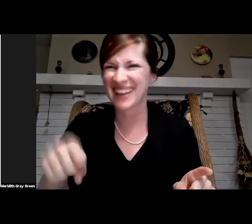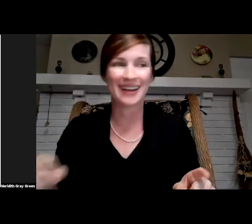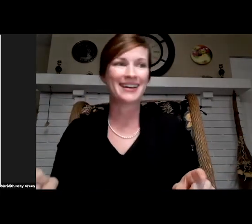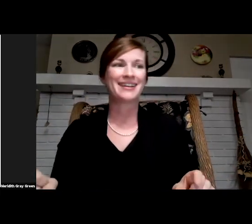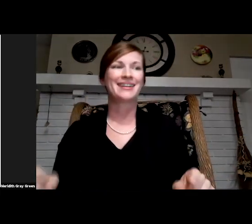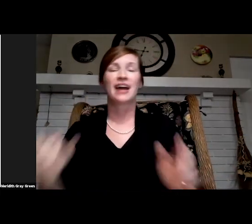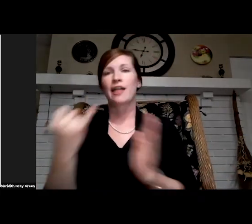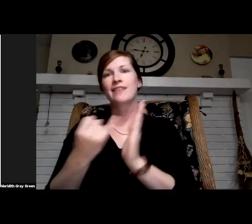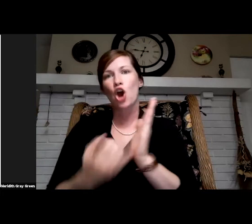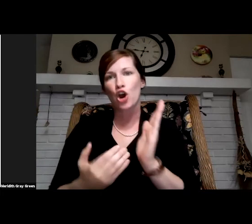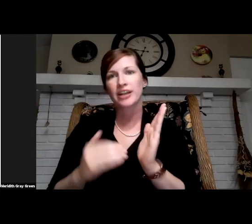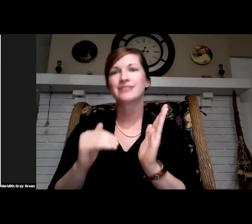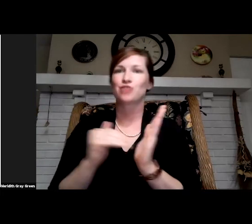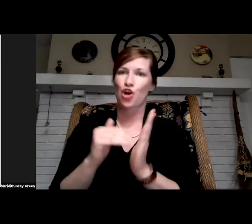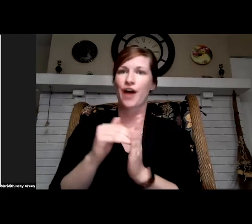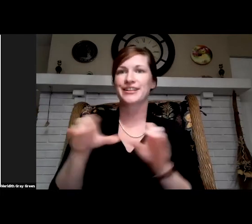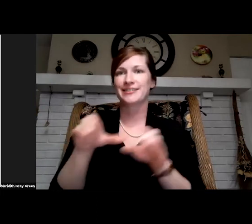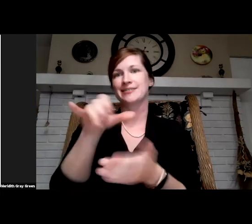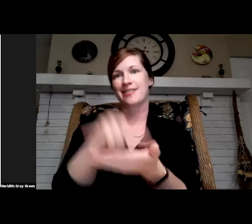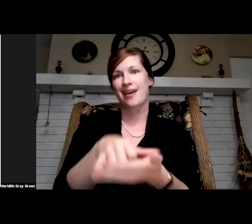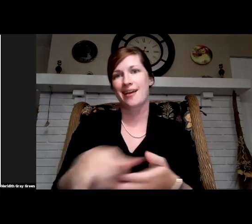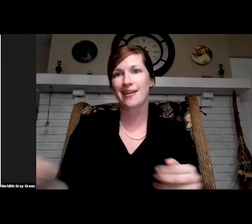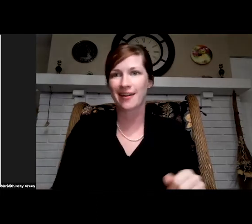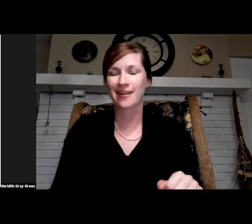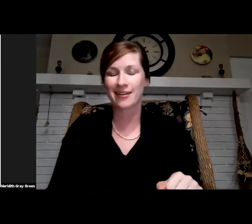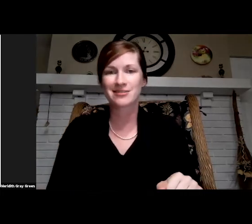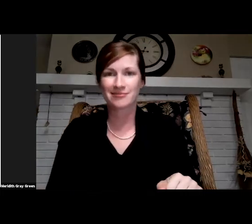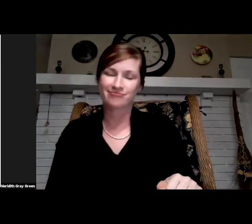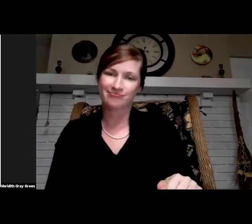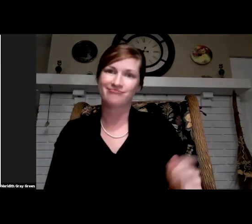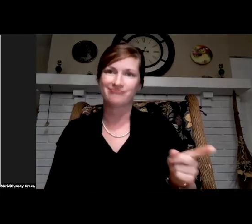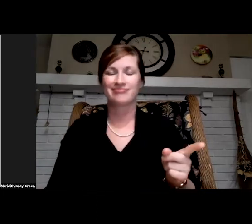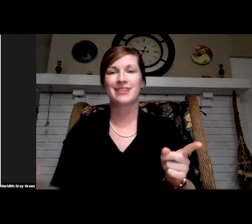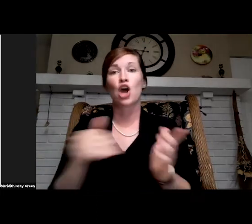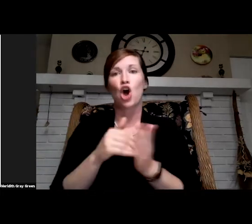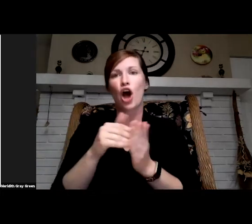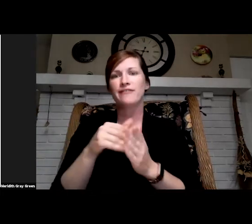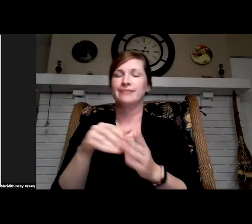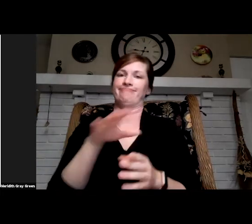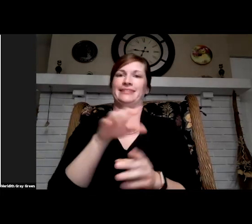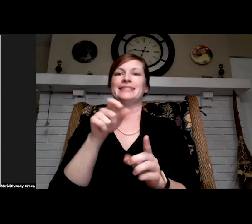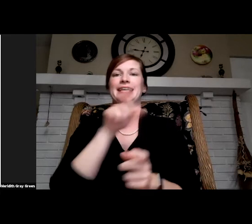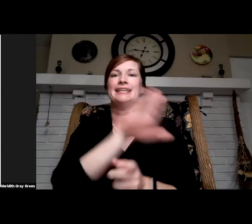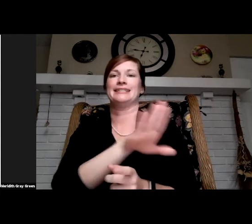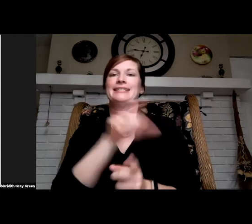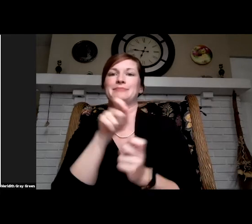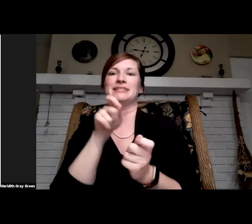Yeah, oh, good eye. Somebody just put that in the chat. Artists often use that.